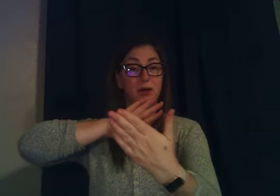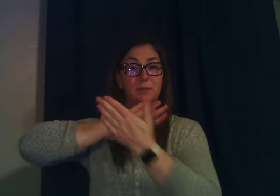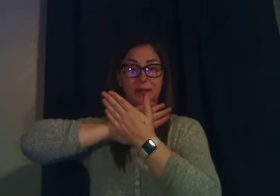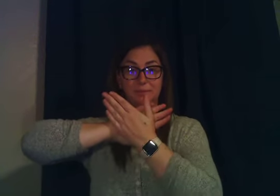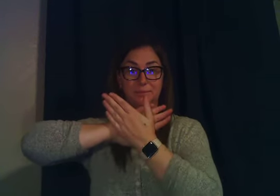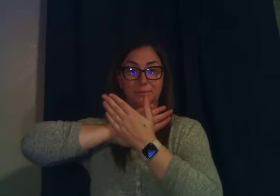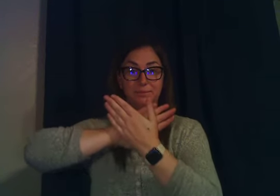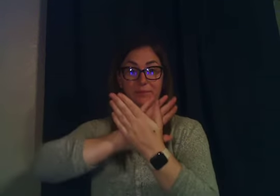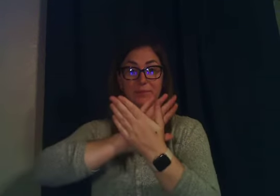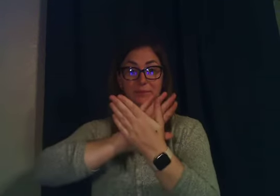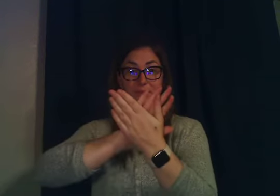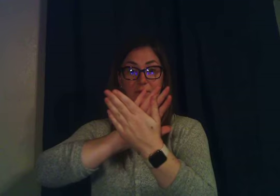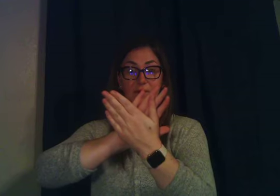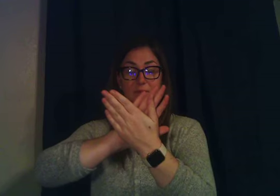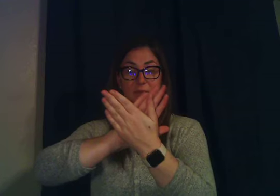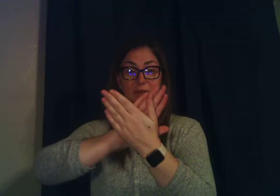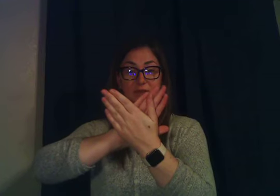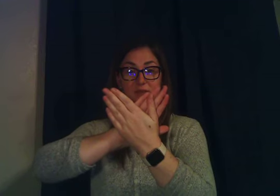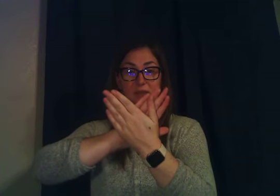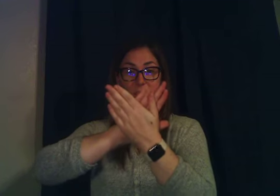Palm in. Make this shape.